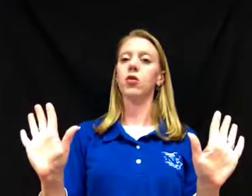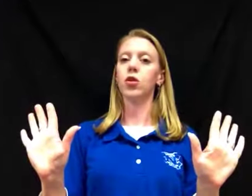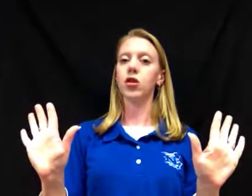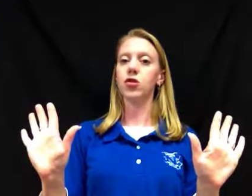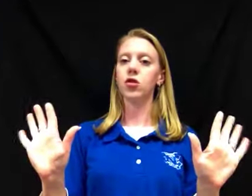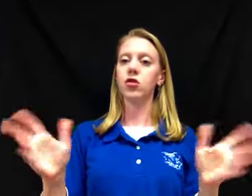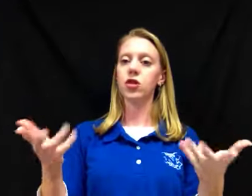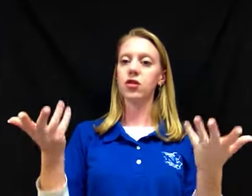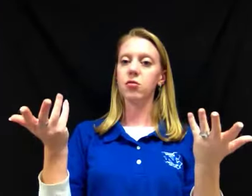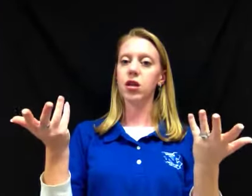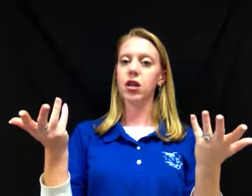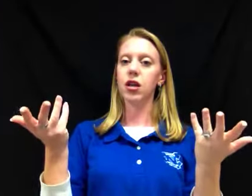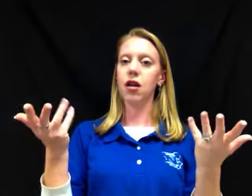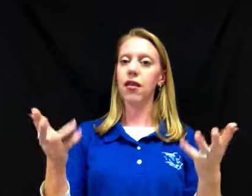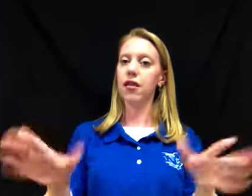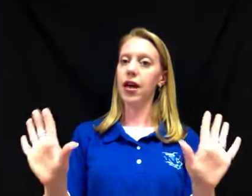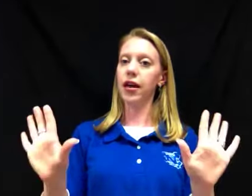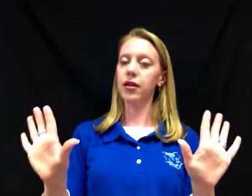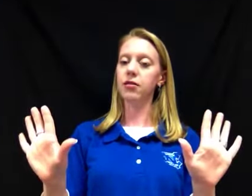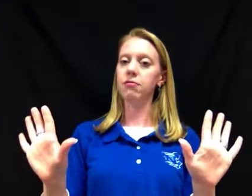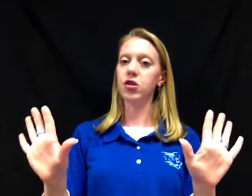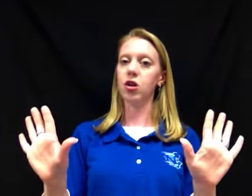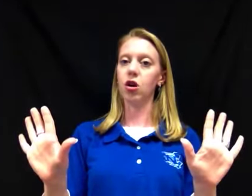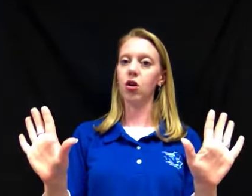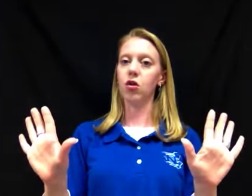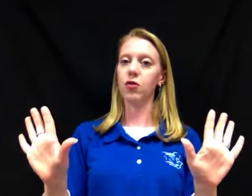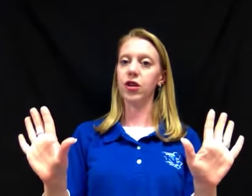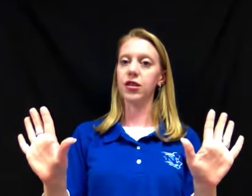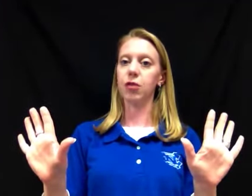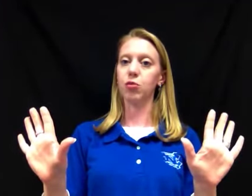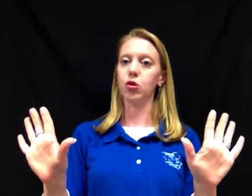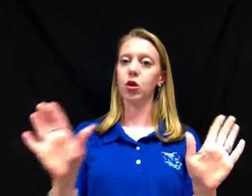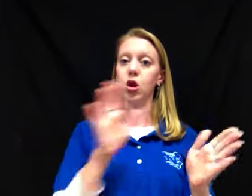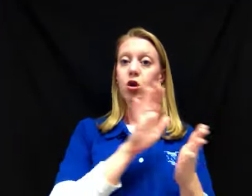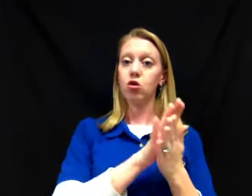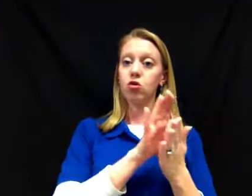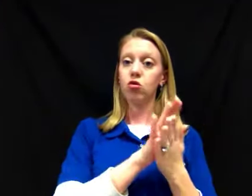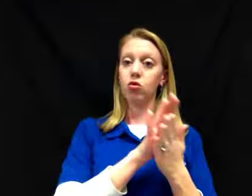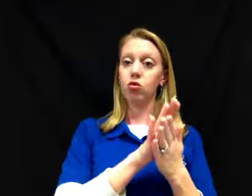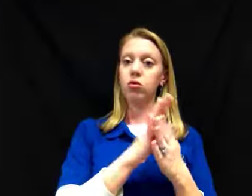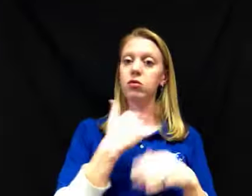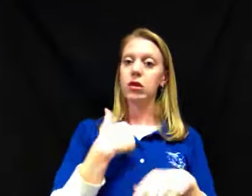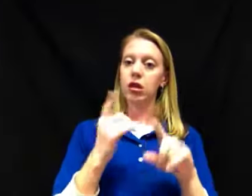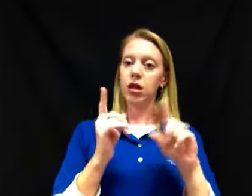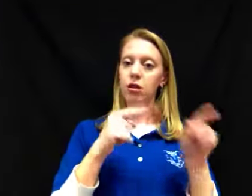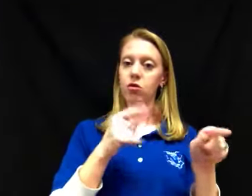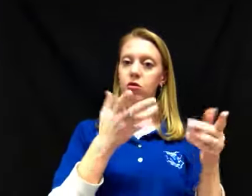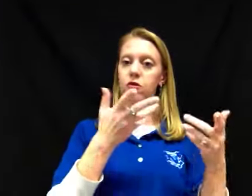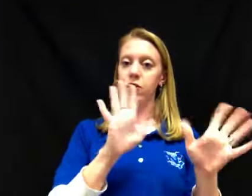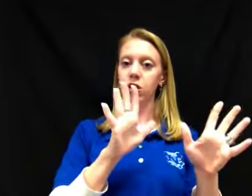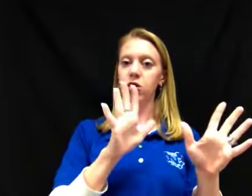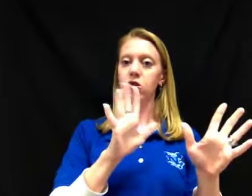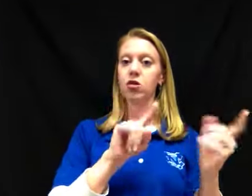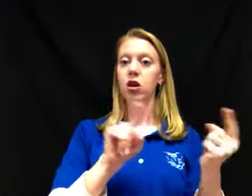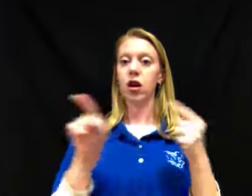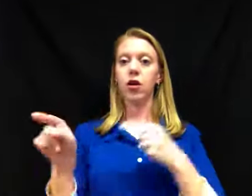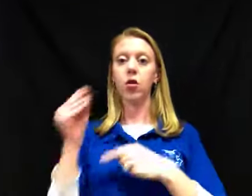We also use this to mean and then. So, for example, school, I go to, finish, I go home.